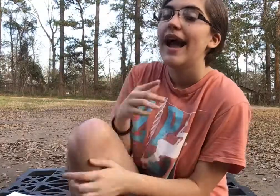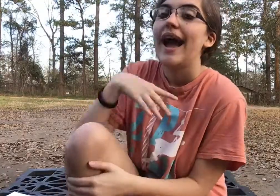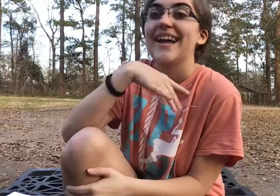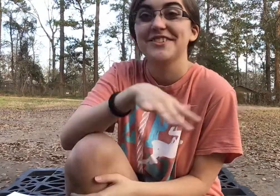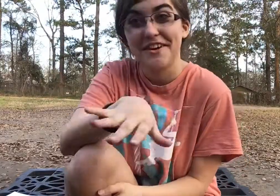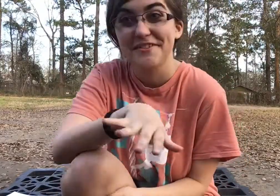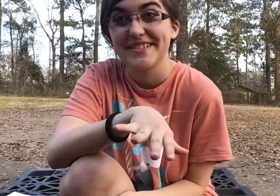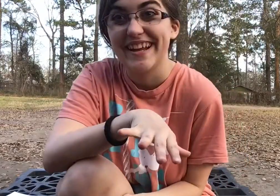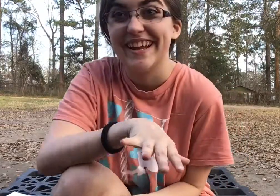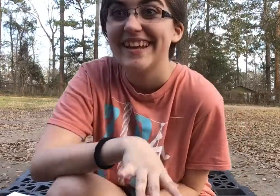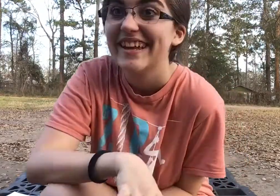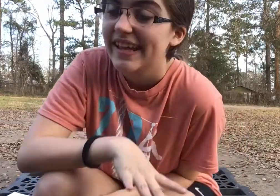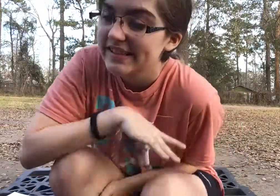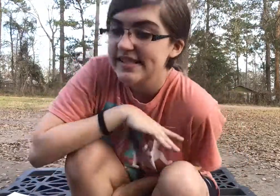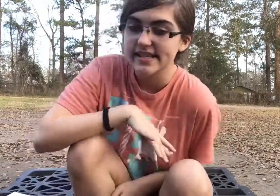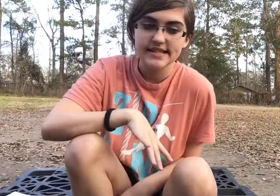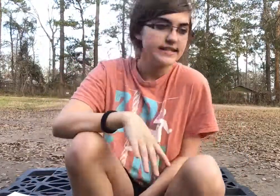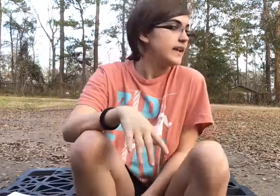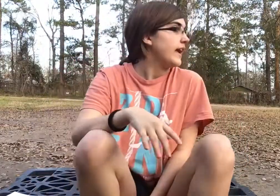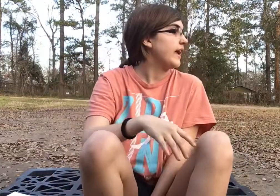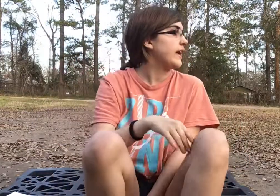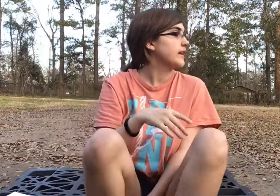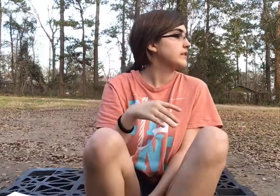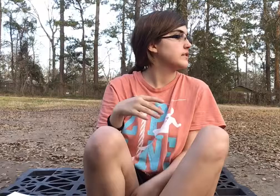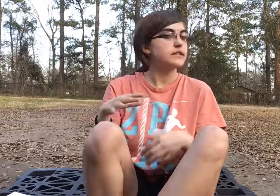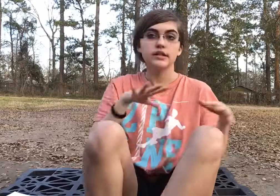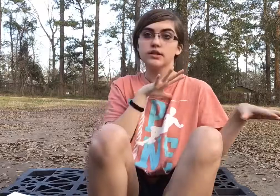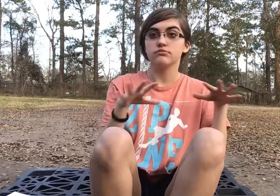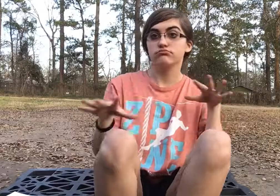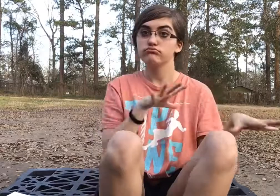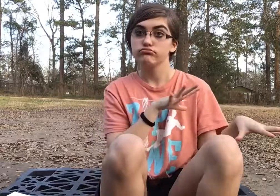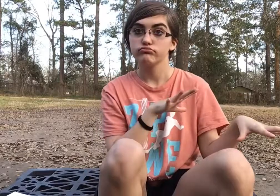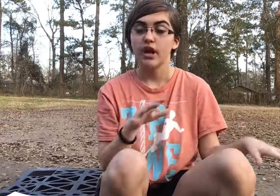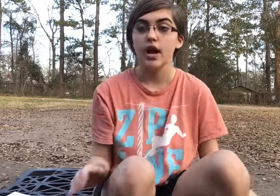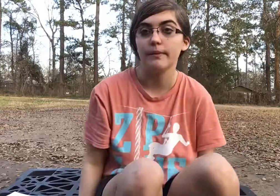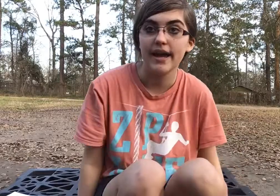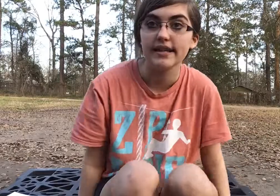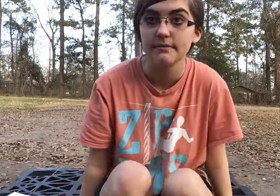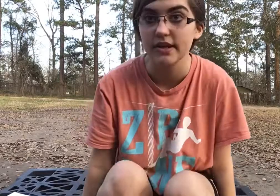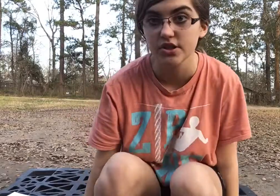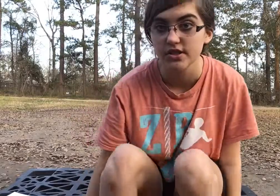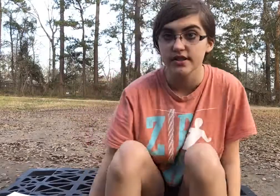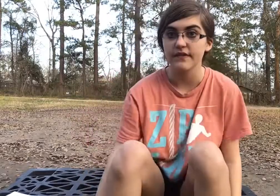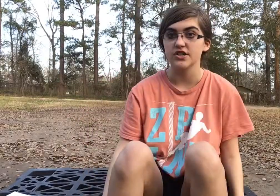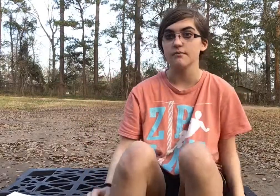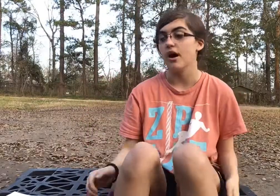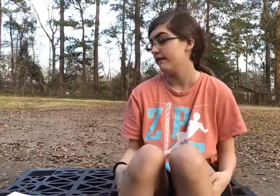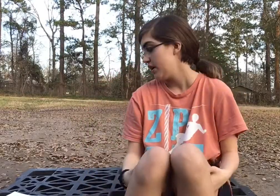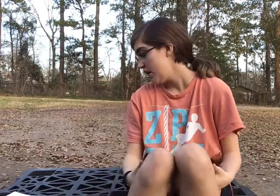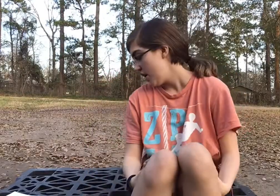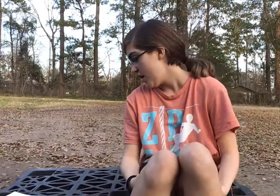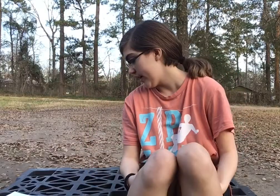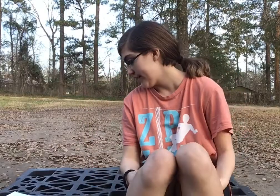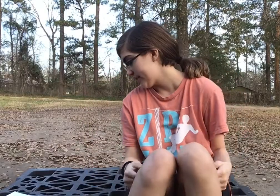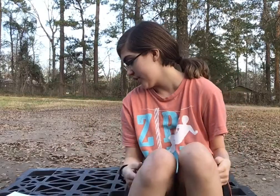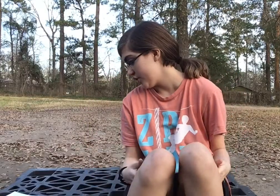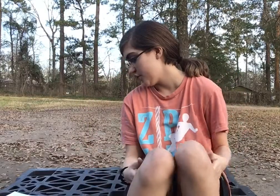I taught you today into sentences, and I'll be adding some extras to finish them off. Okay,